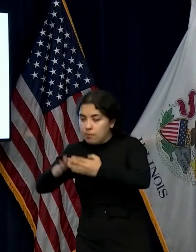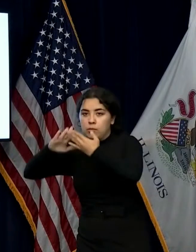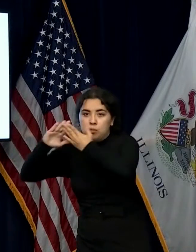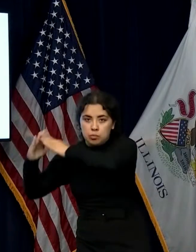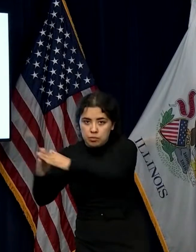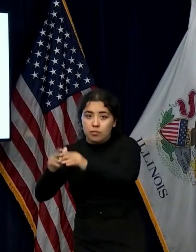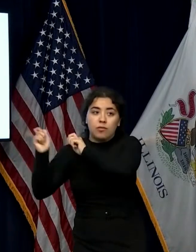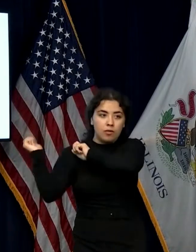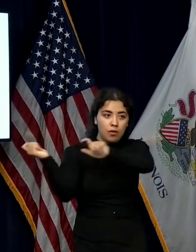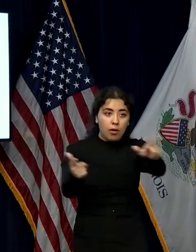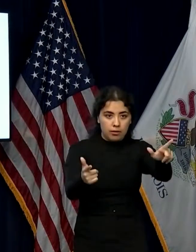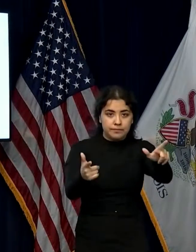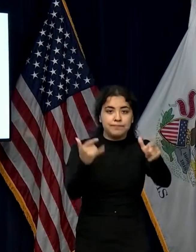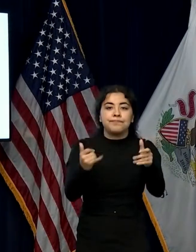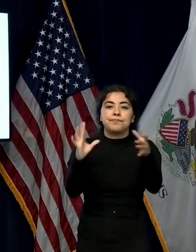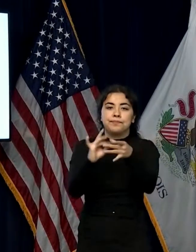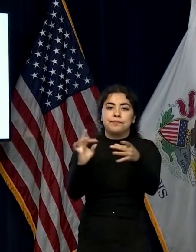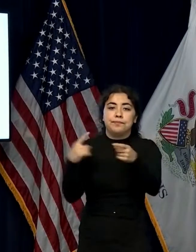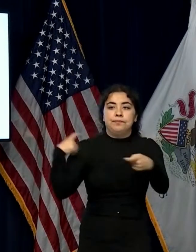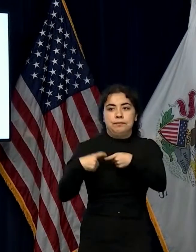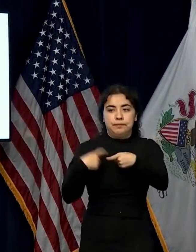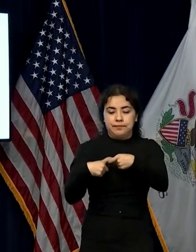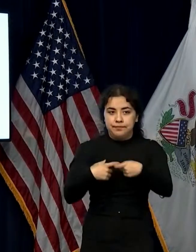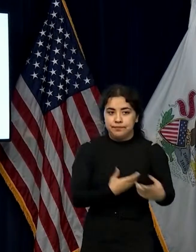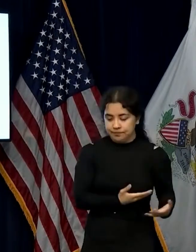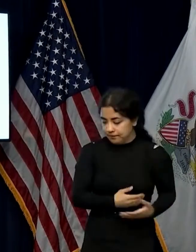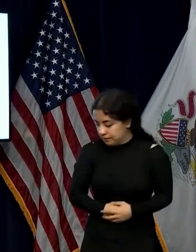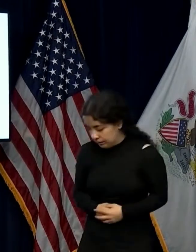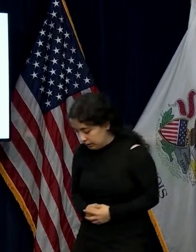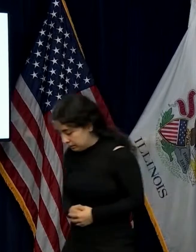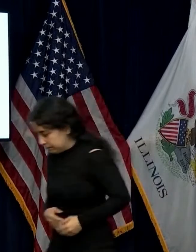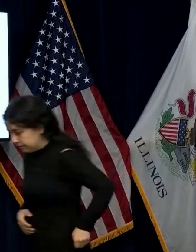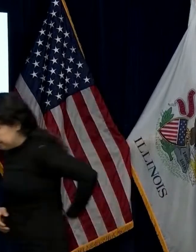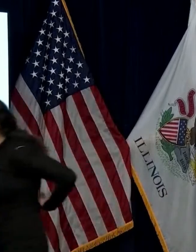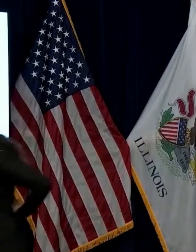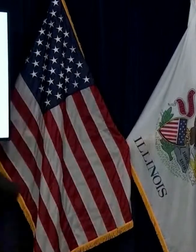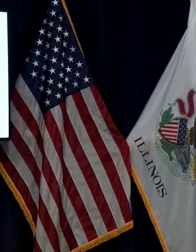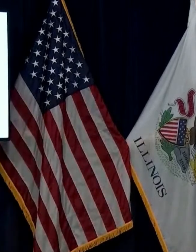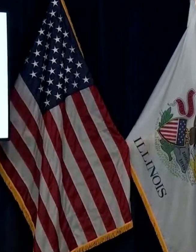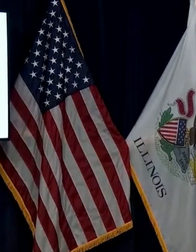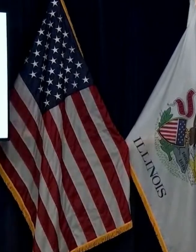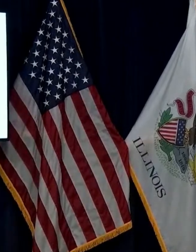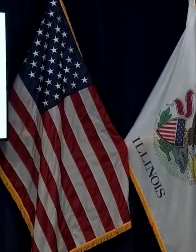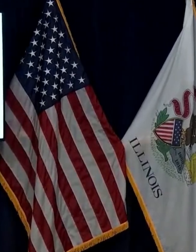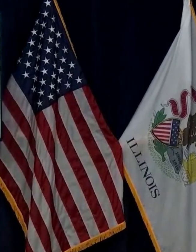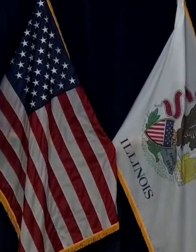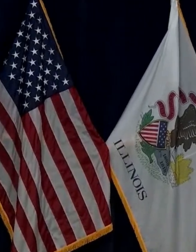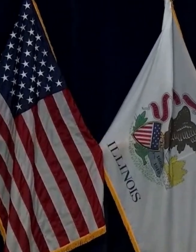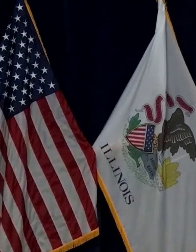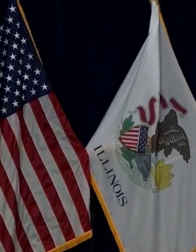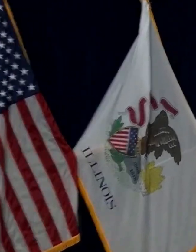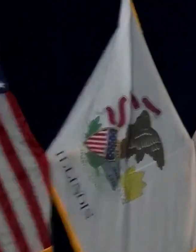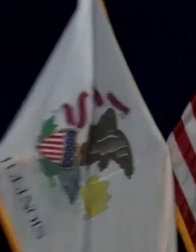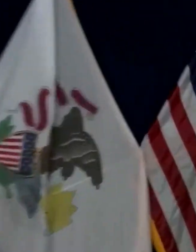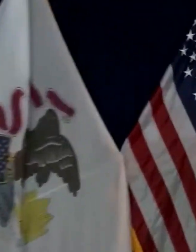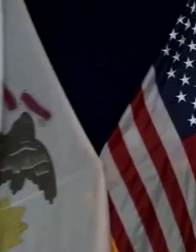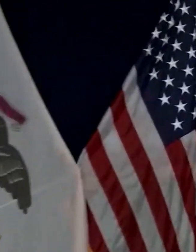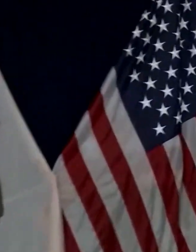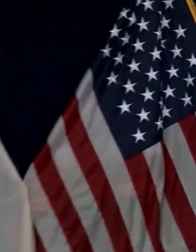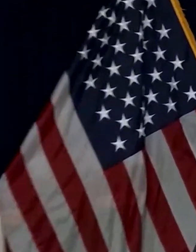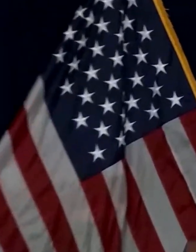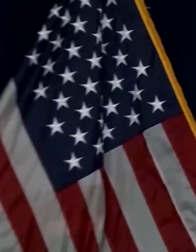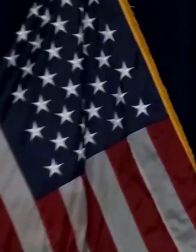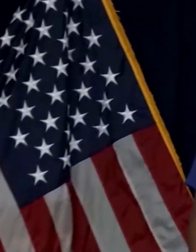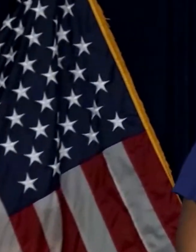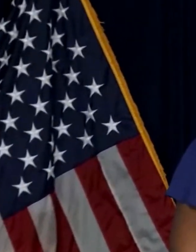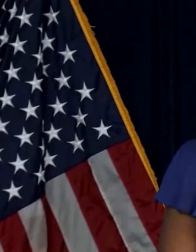in Spanish. Buenas tardes. Aunque es un placer volver a verlos, hubiera